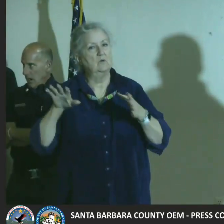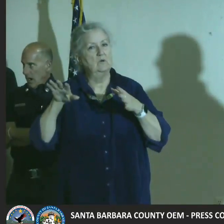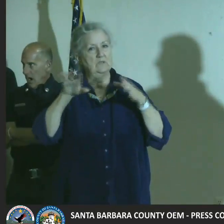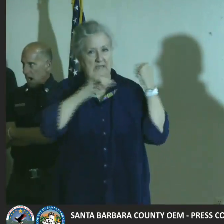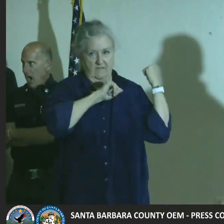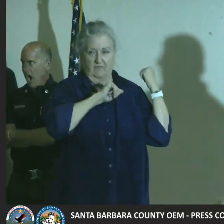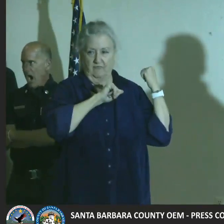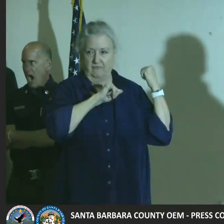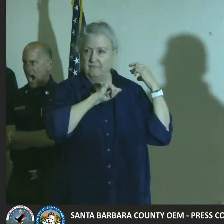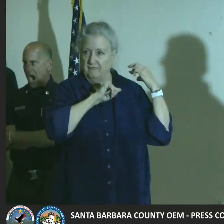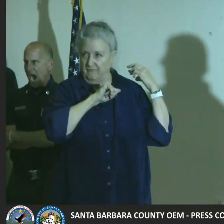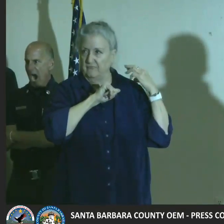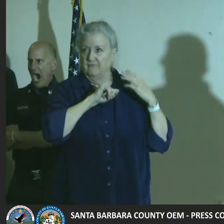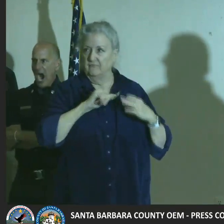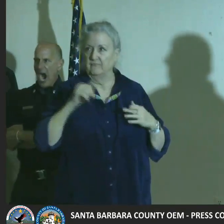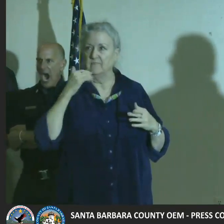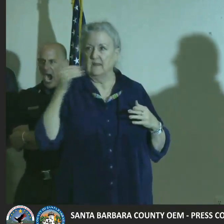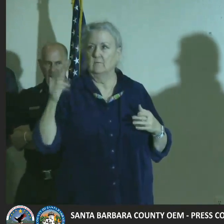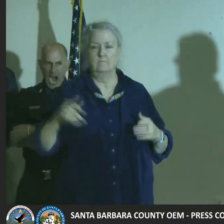leave the area.